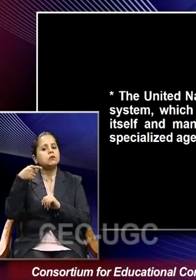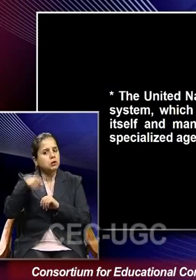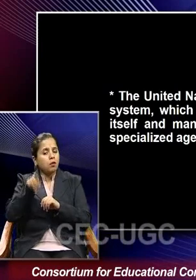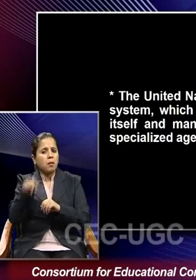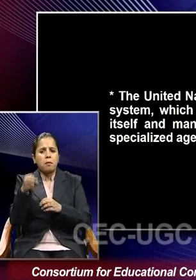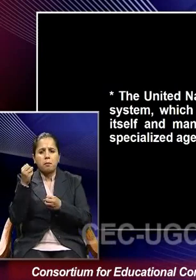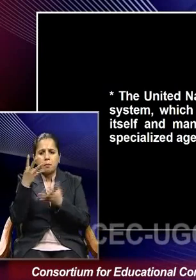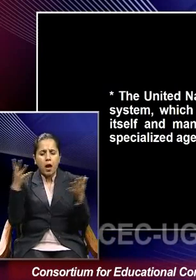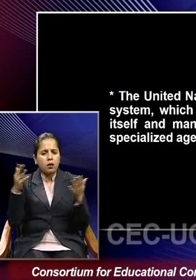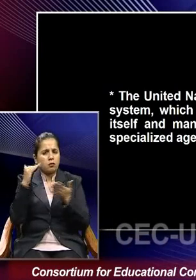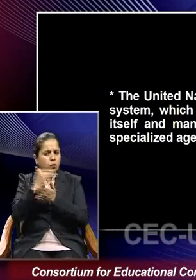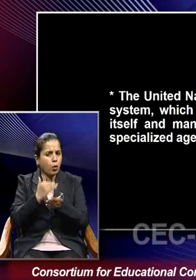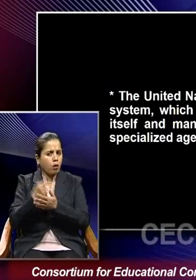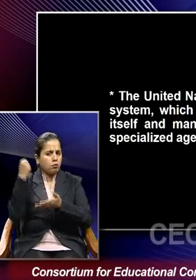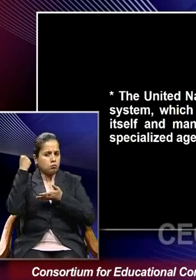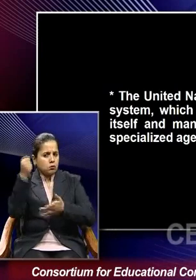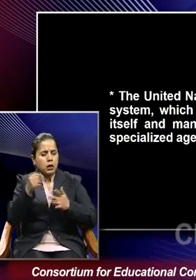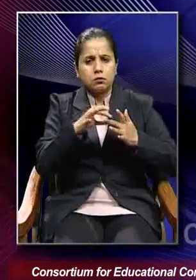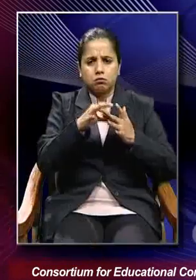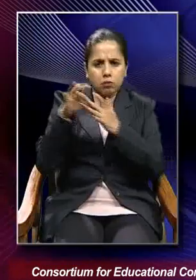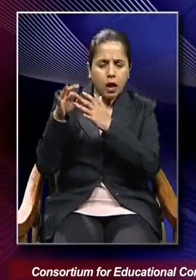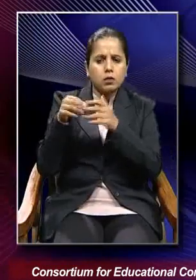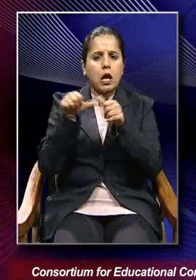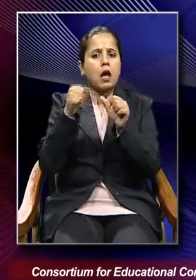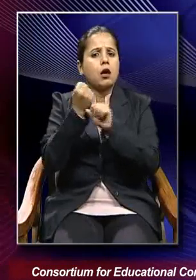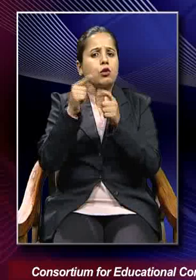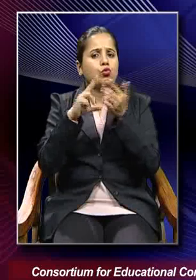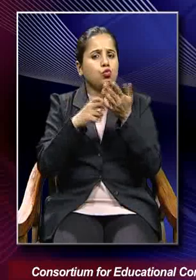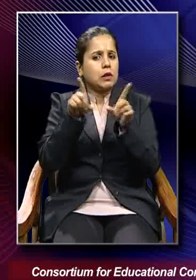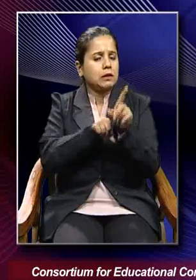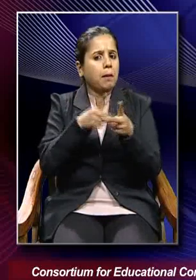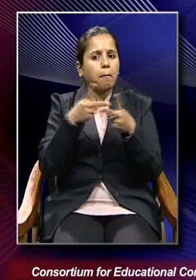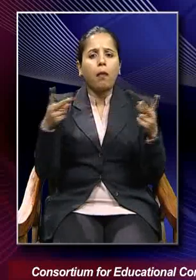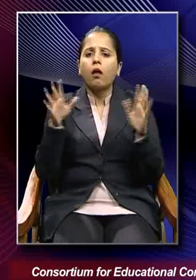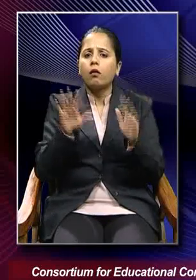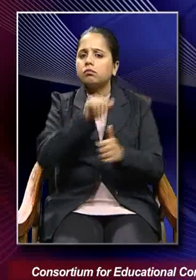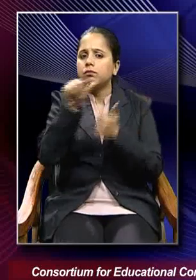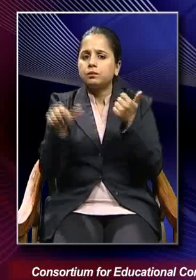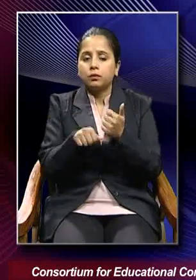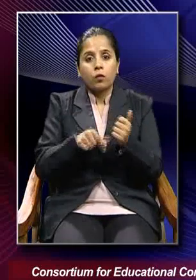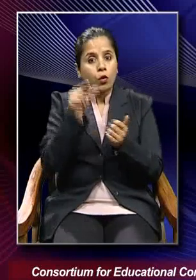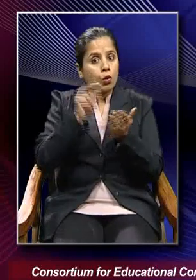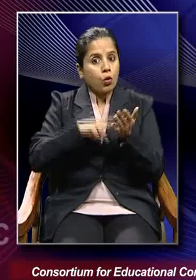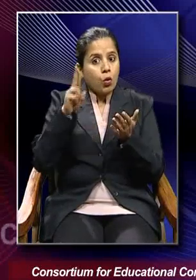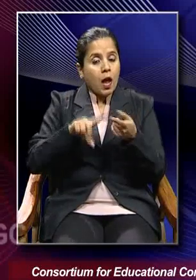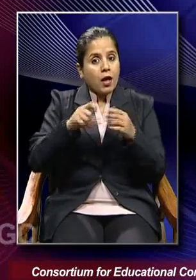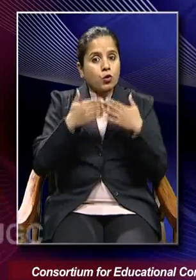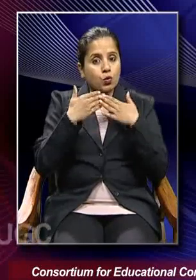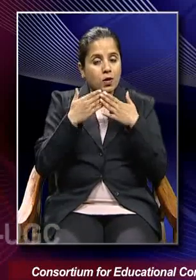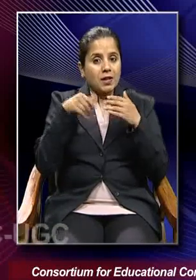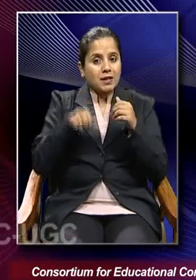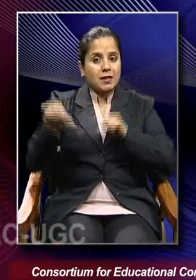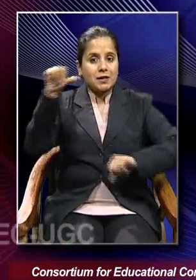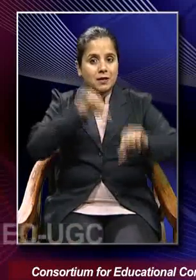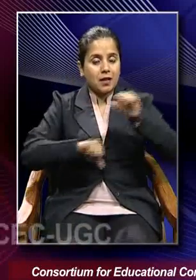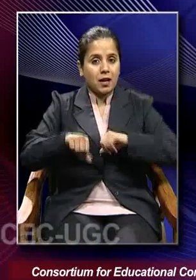funds, programs, specialized agencies. The United Nations Educational, Scientific and